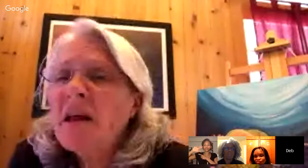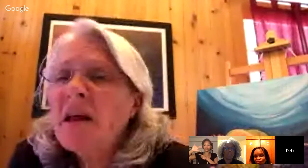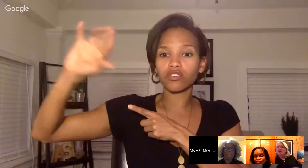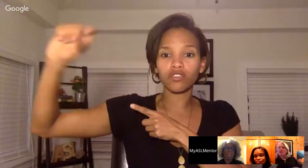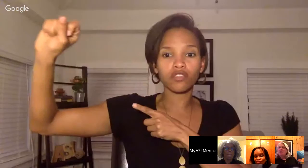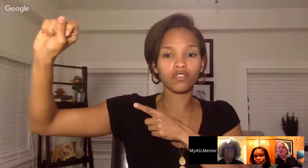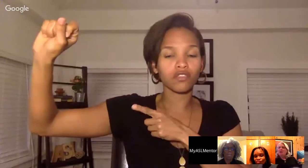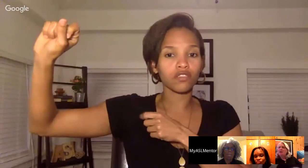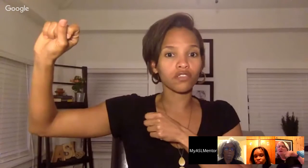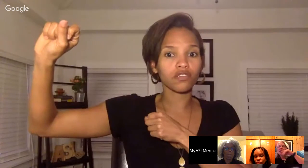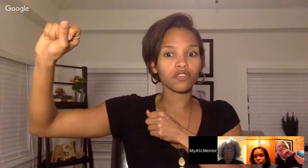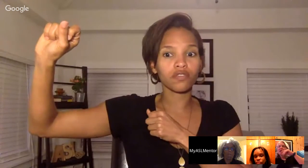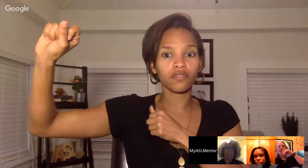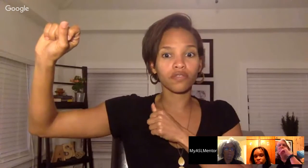world.